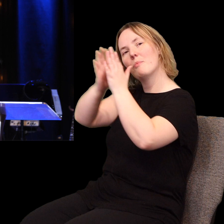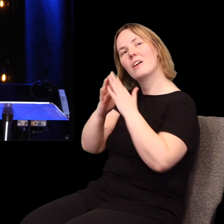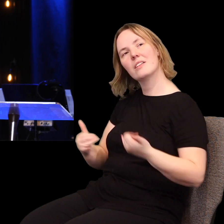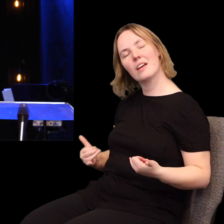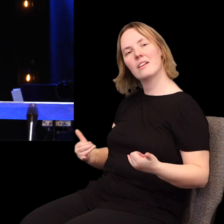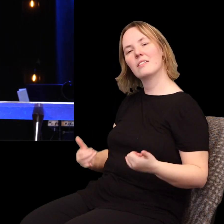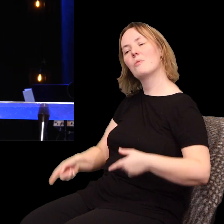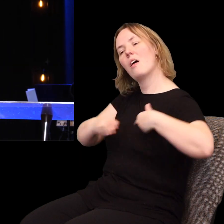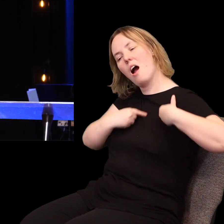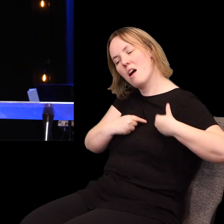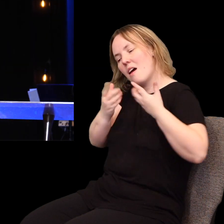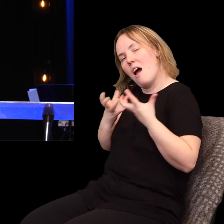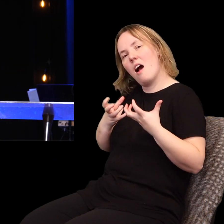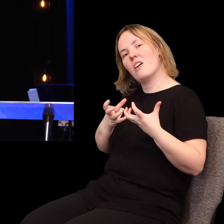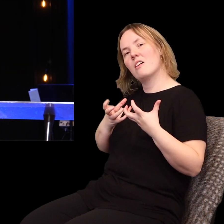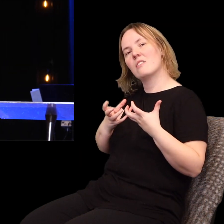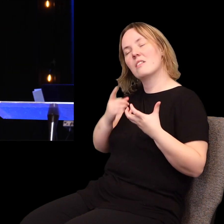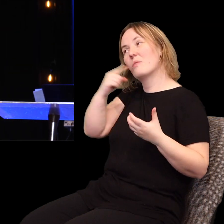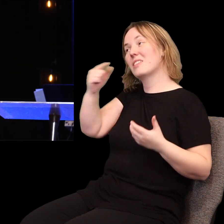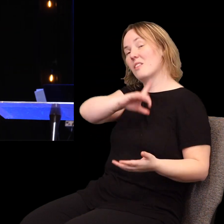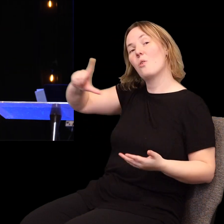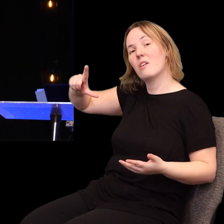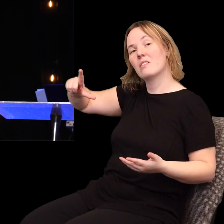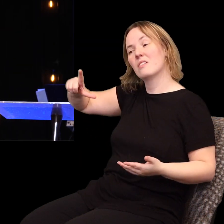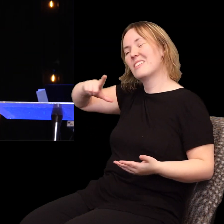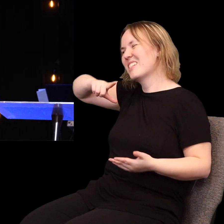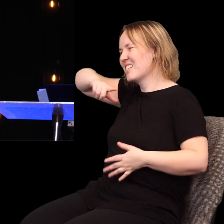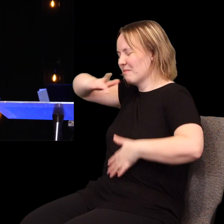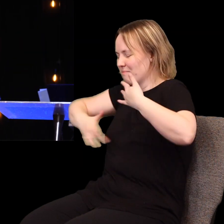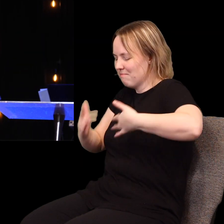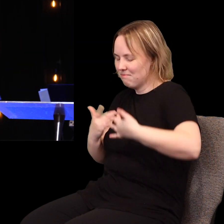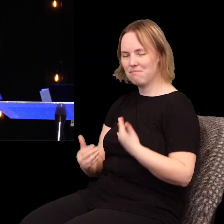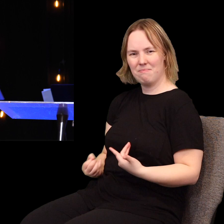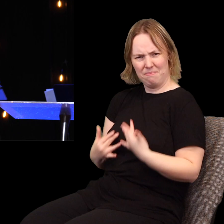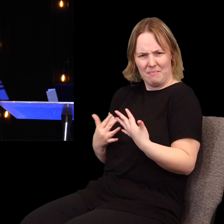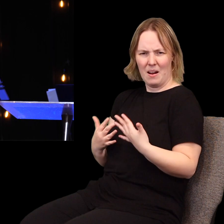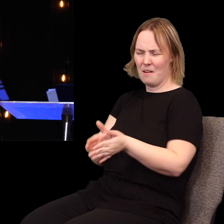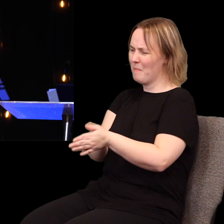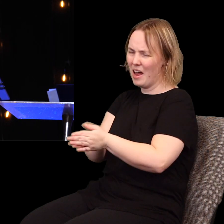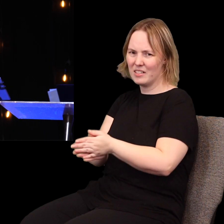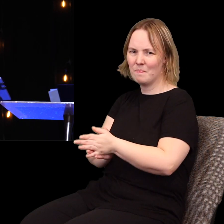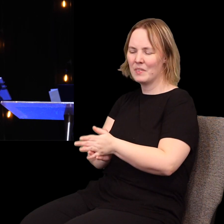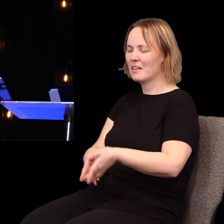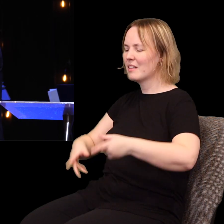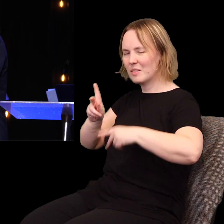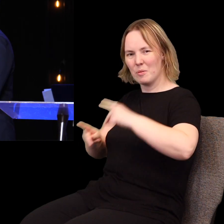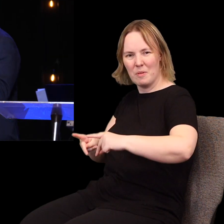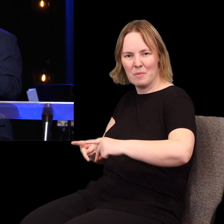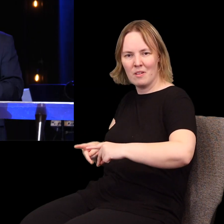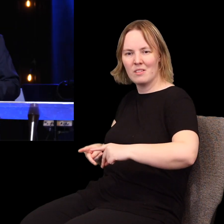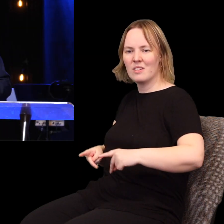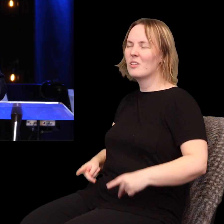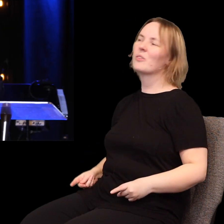I pray today that we would have a heart and a hunger that would say, Lord, rekindle your fire in us, your people. Let us be a people